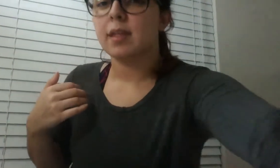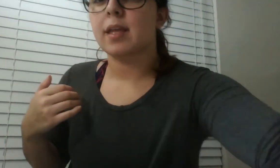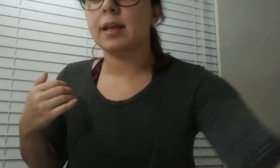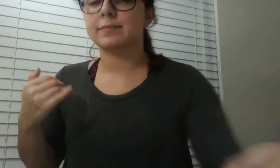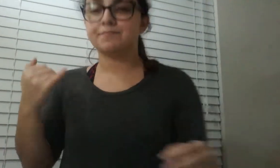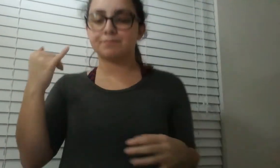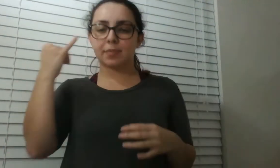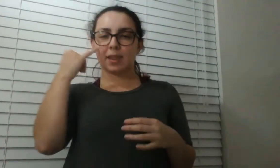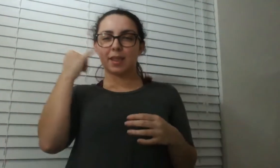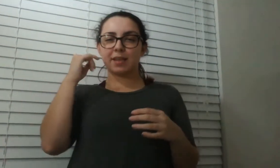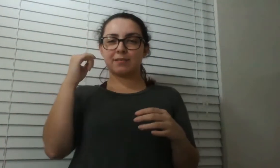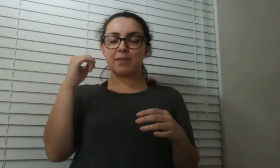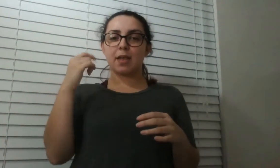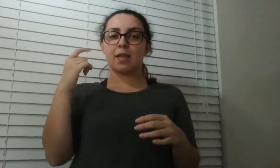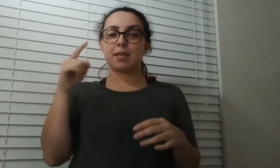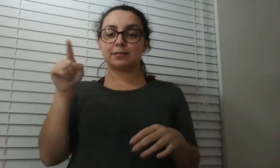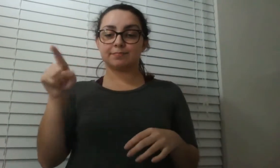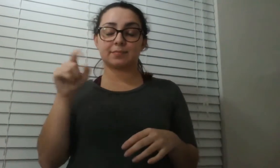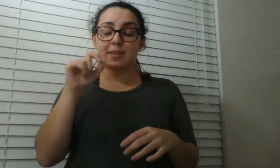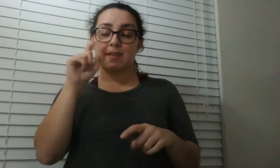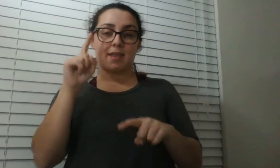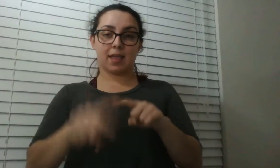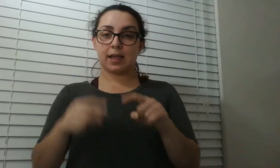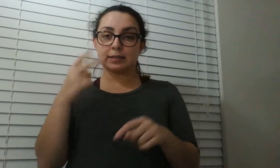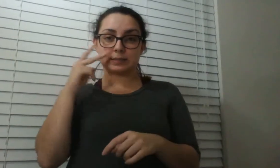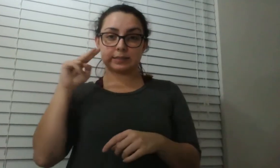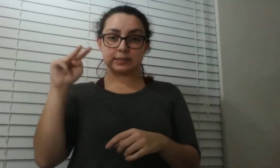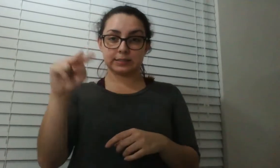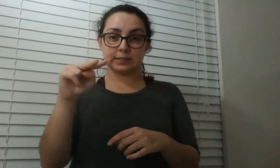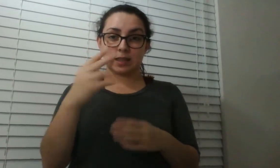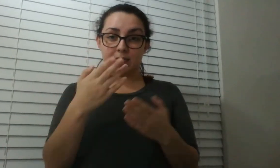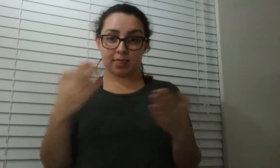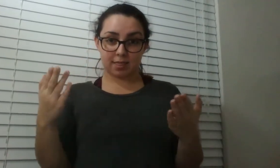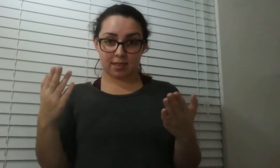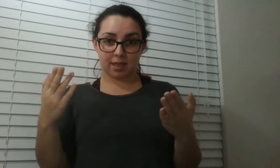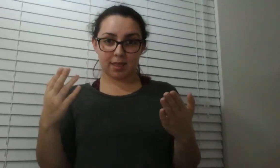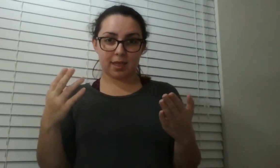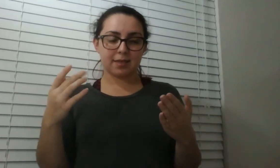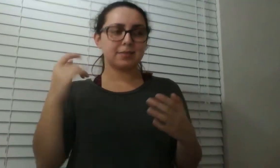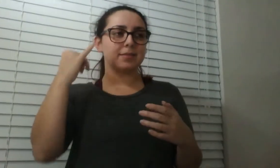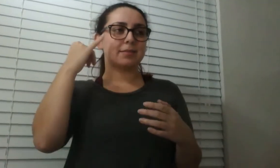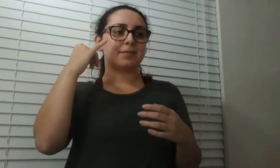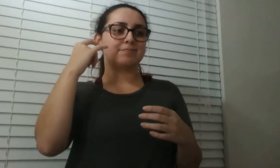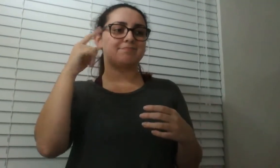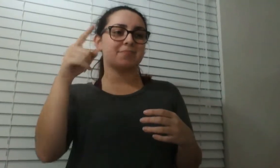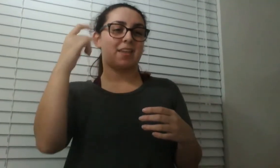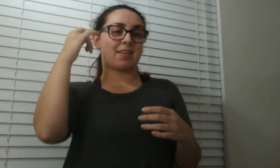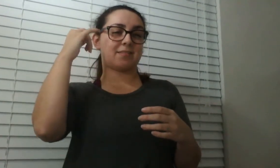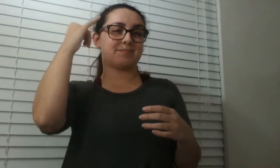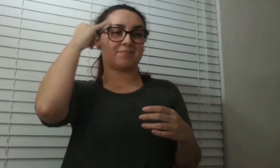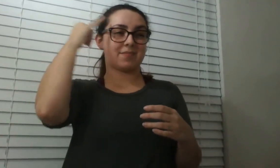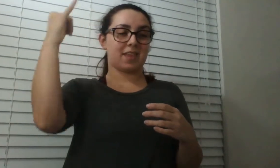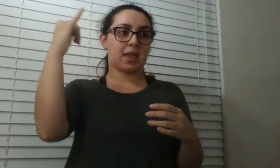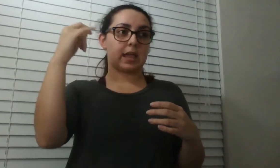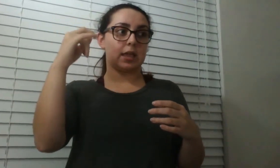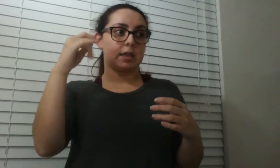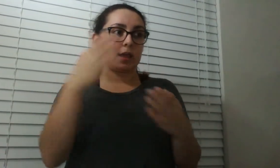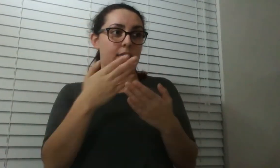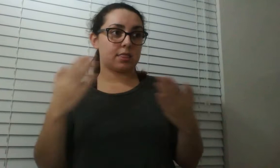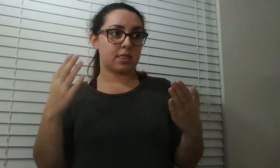game. Exactly, that's what makes it fun, because from their perspective, the thought is, you're gone forever, and then you're back. And you're gone forever, and then